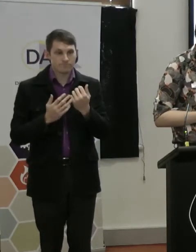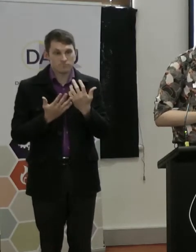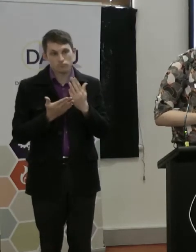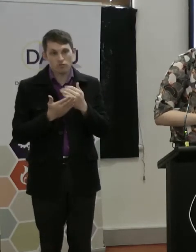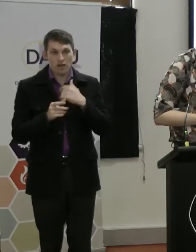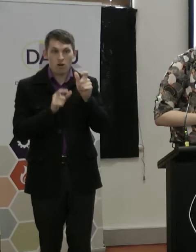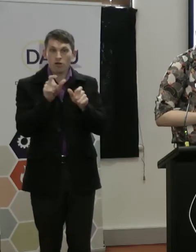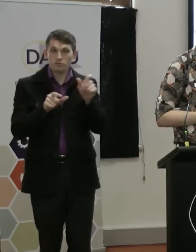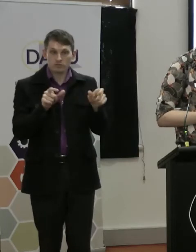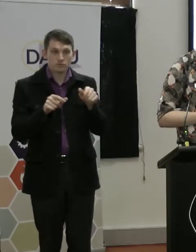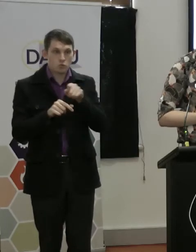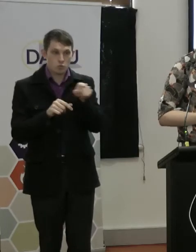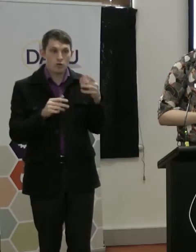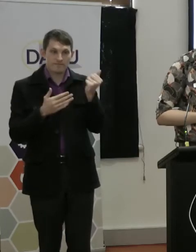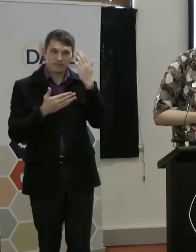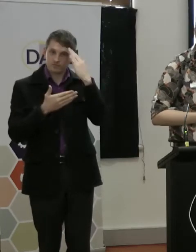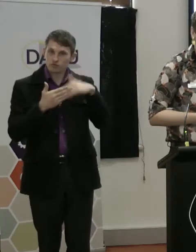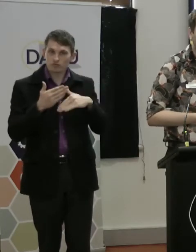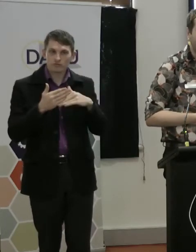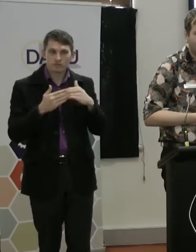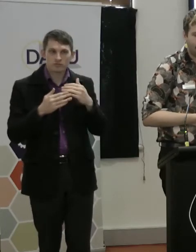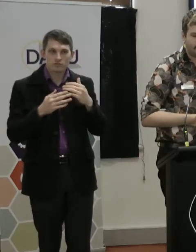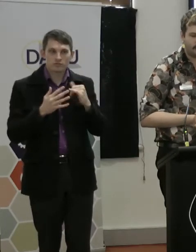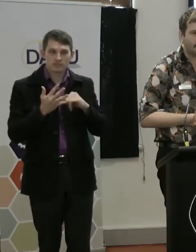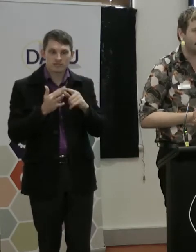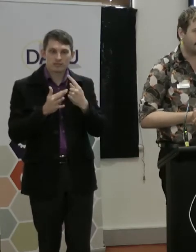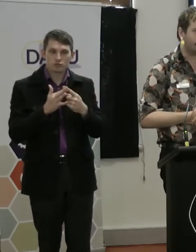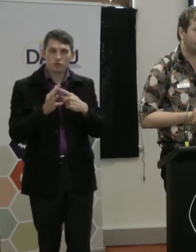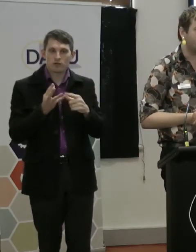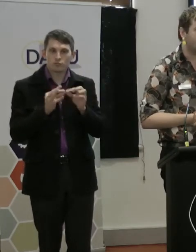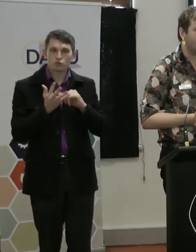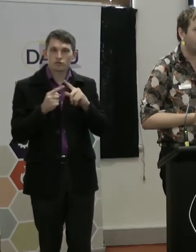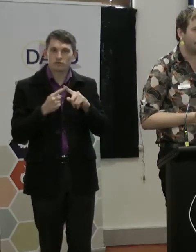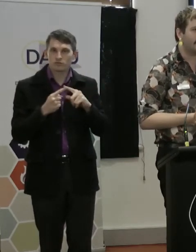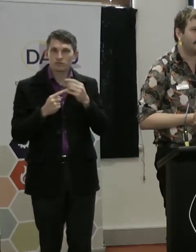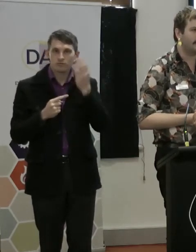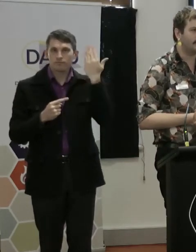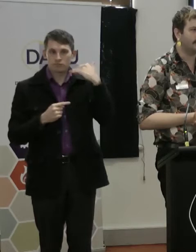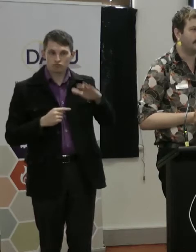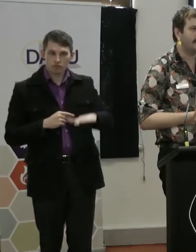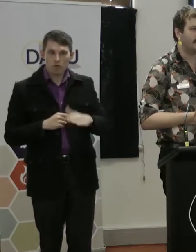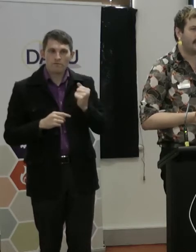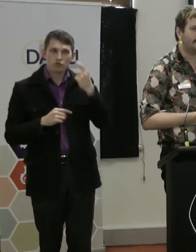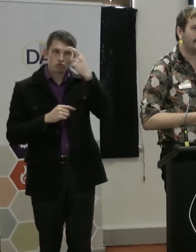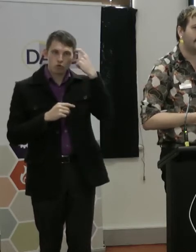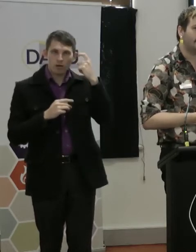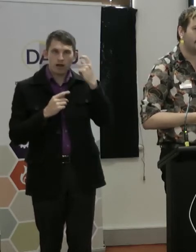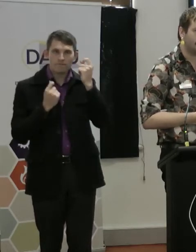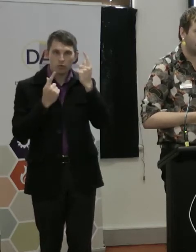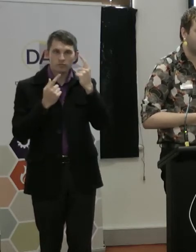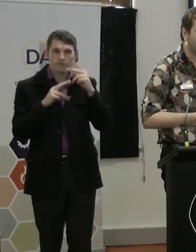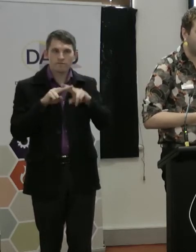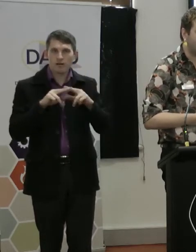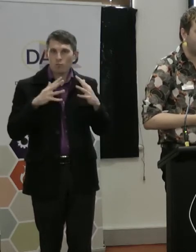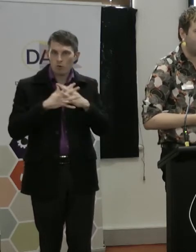who experience sexual abuse as children. We have a trauma-informed framework, and we also have a